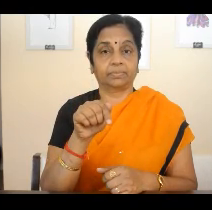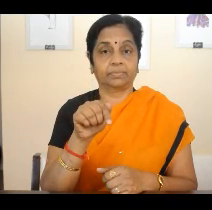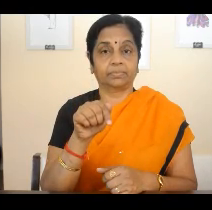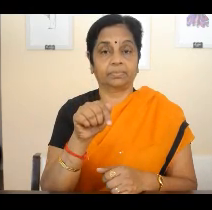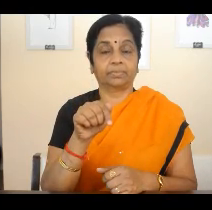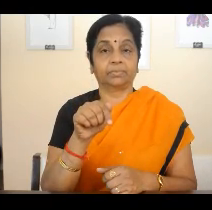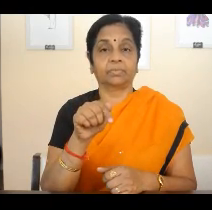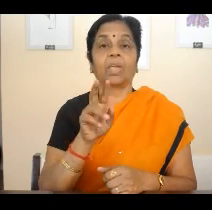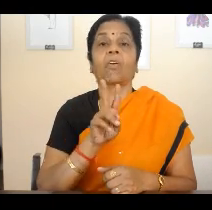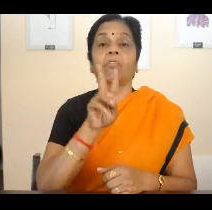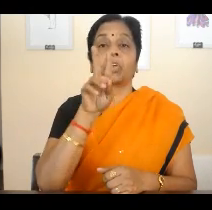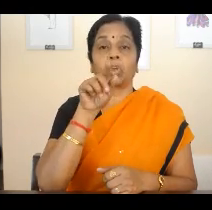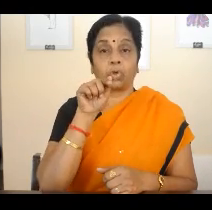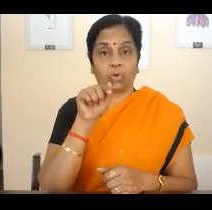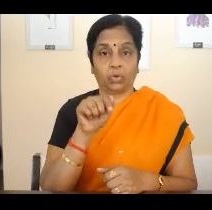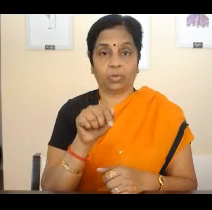and video